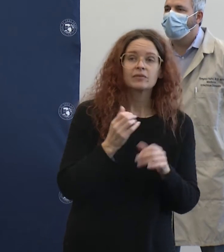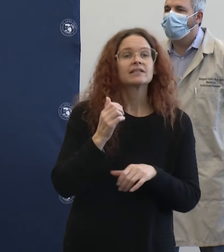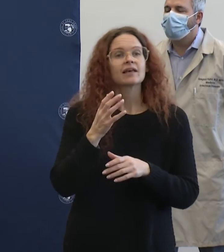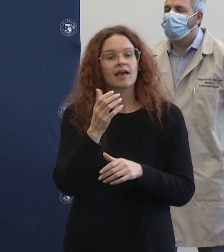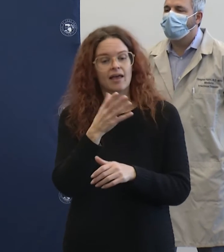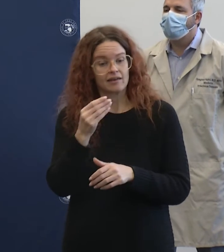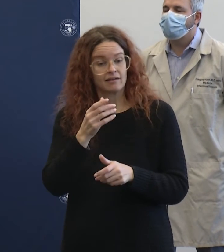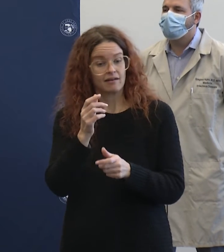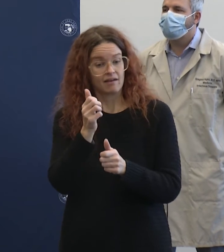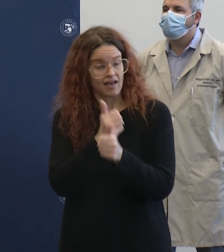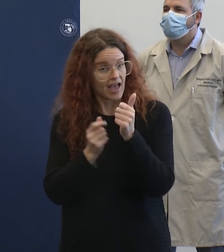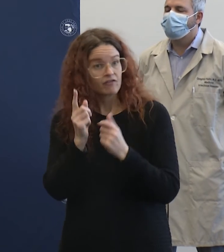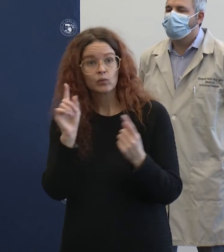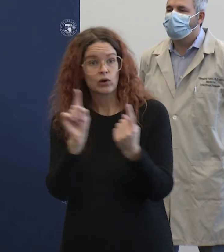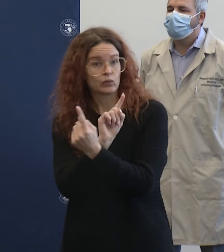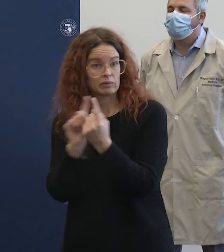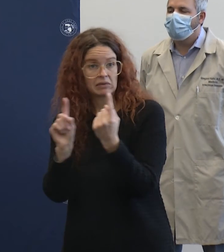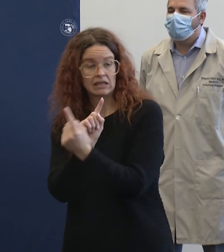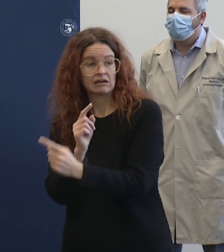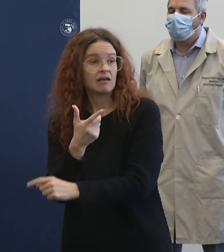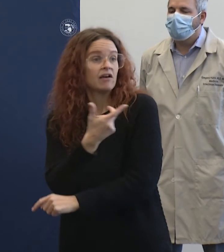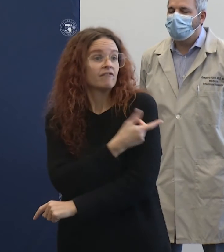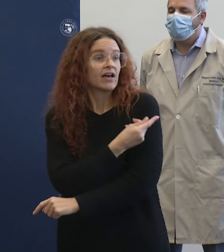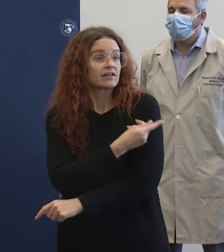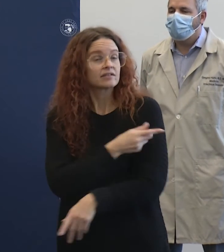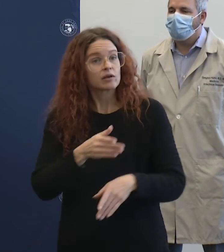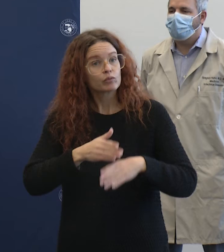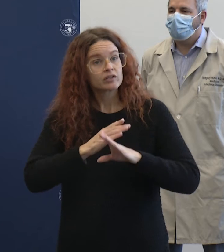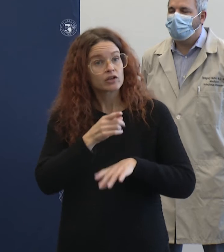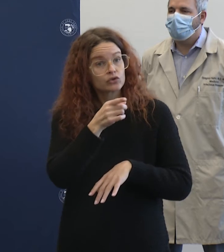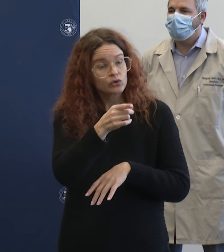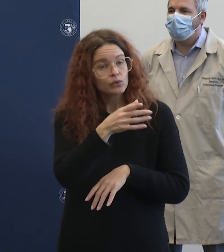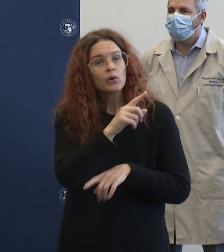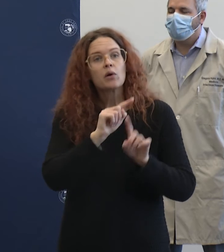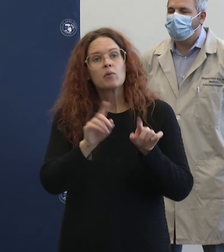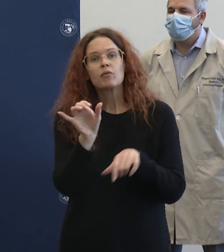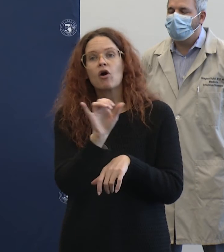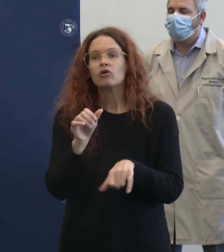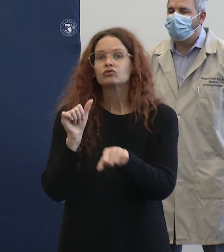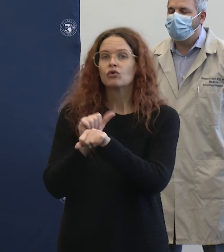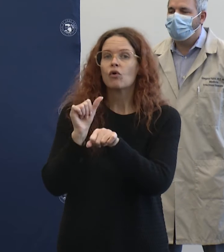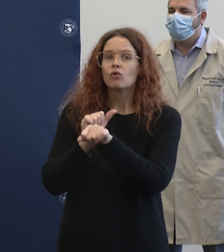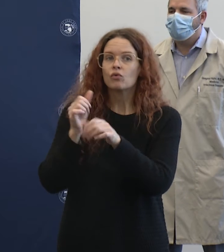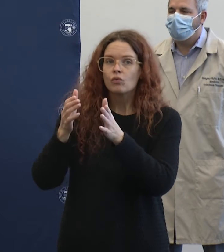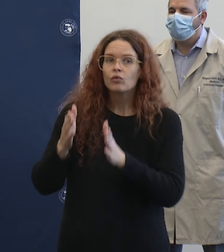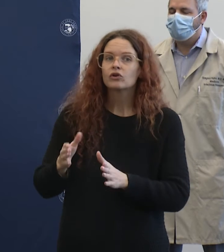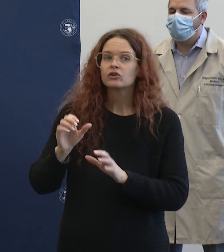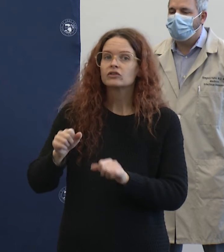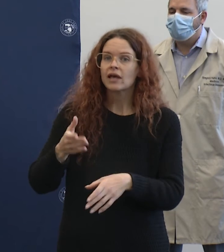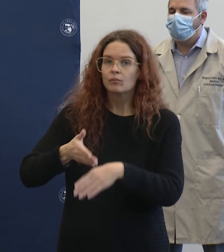daily lives. This vaccine not only offers protection for you, but also